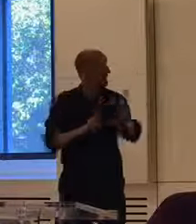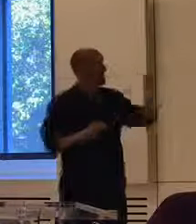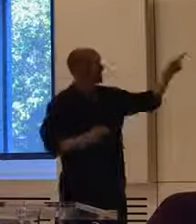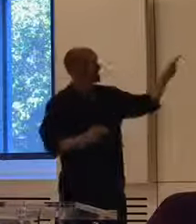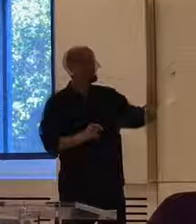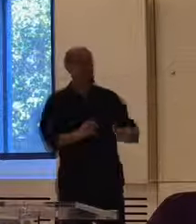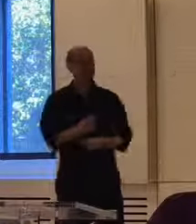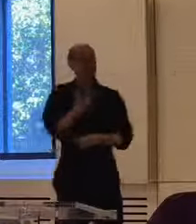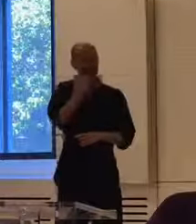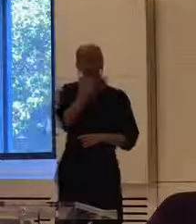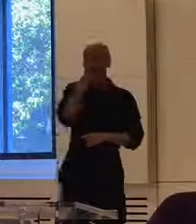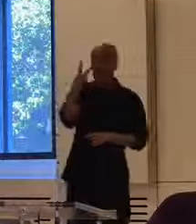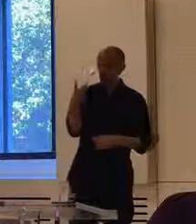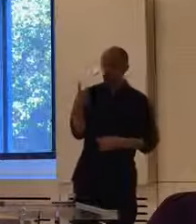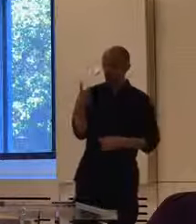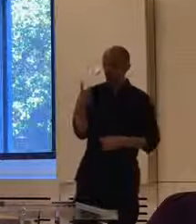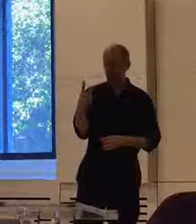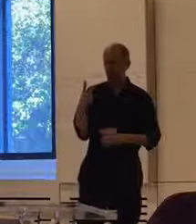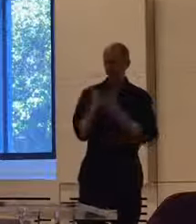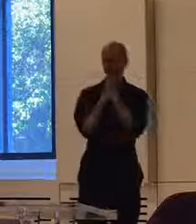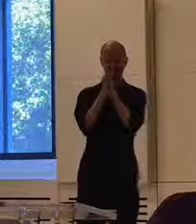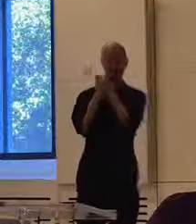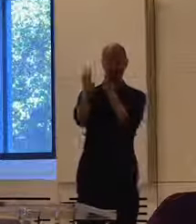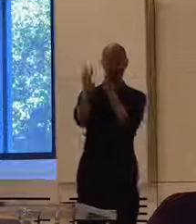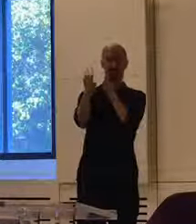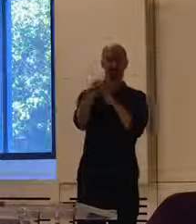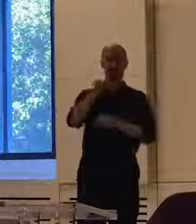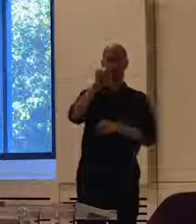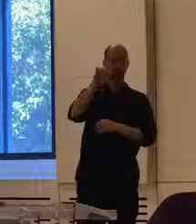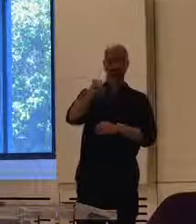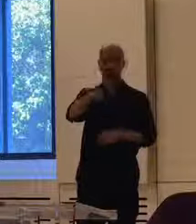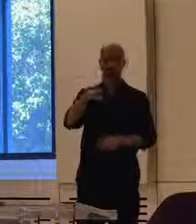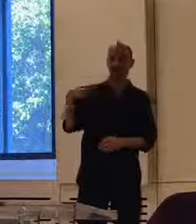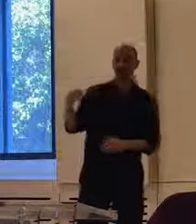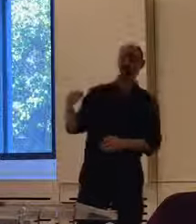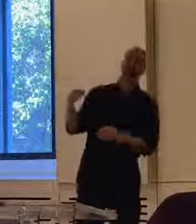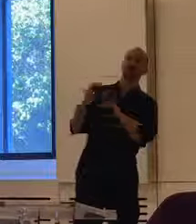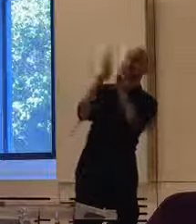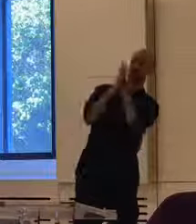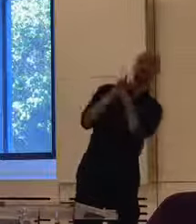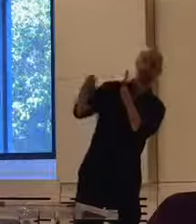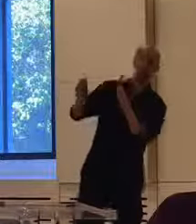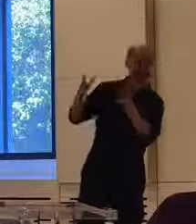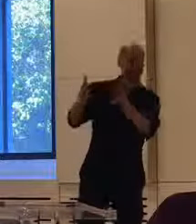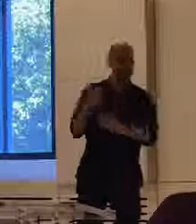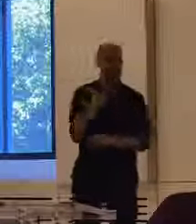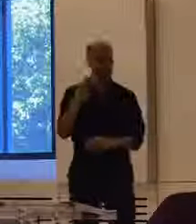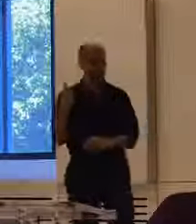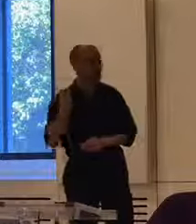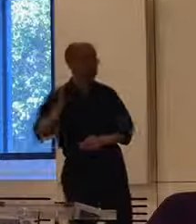in 1 year, there were 82 people knocking on the door professionals coming